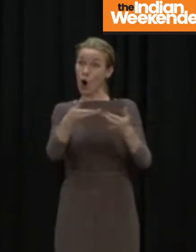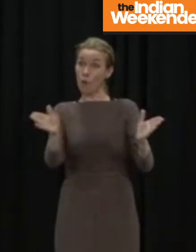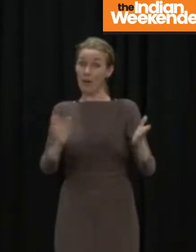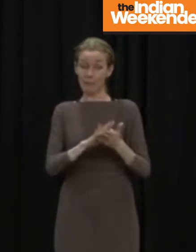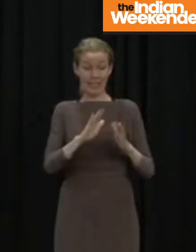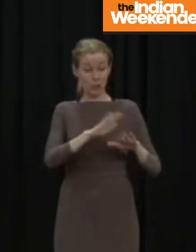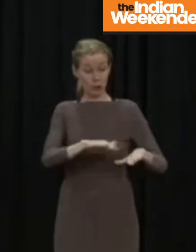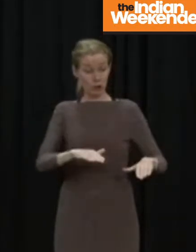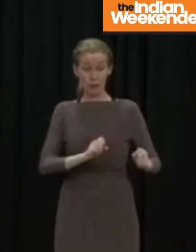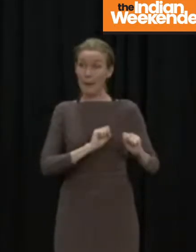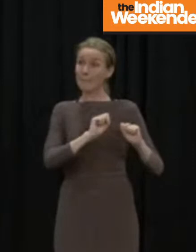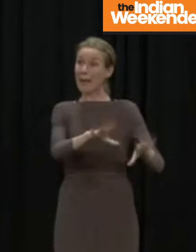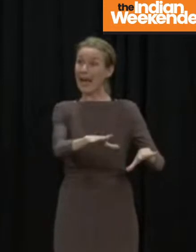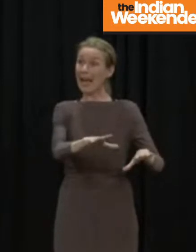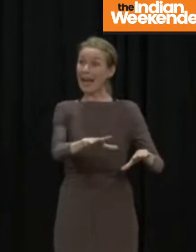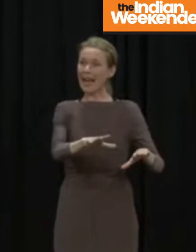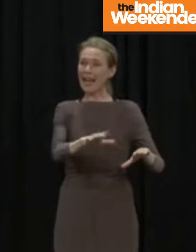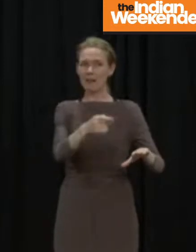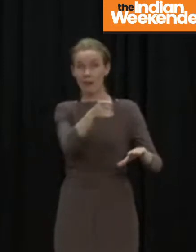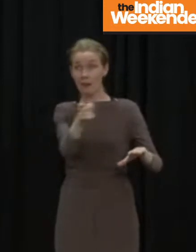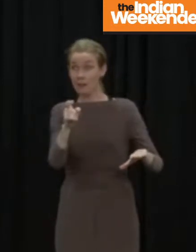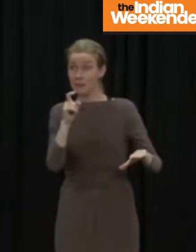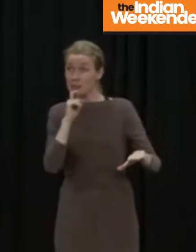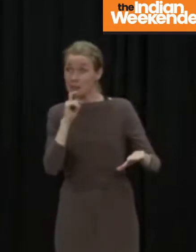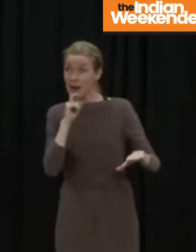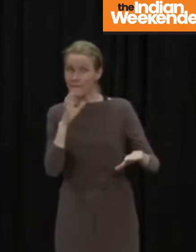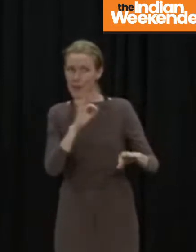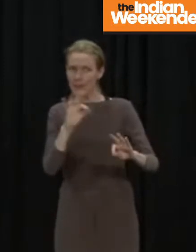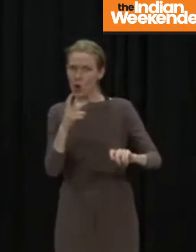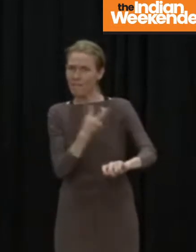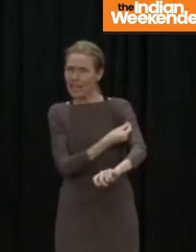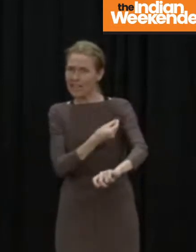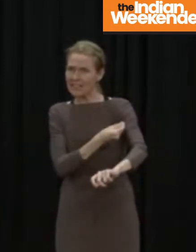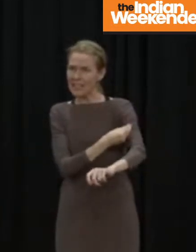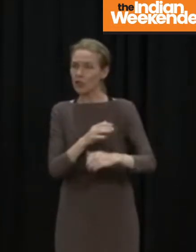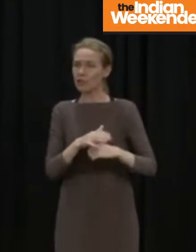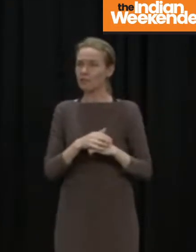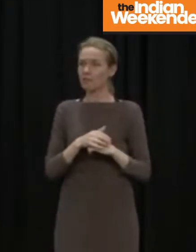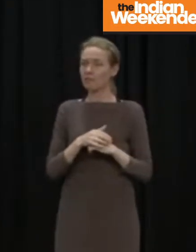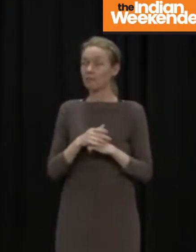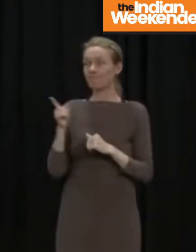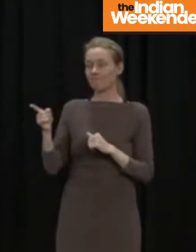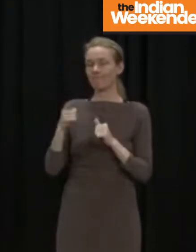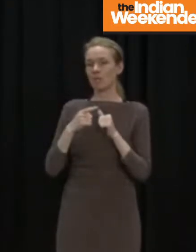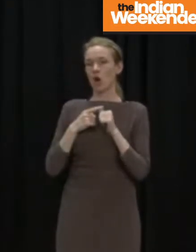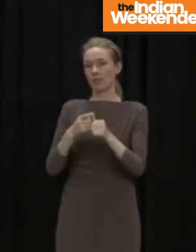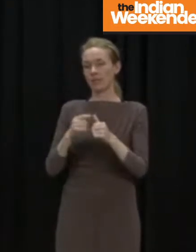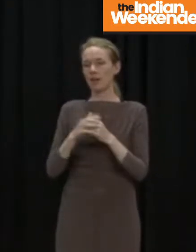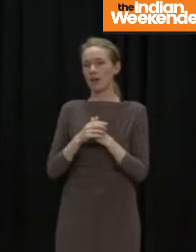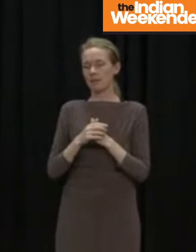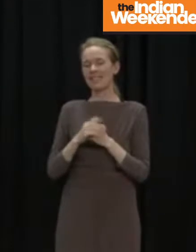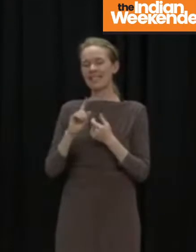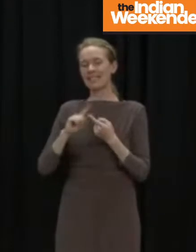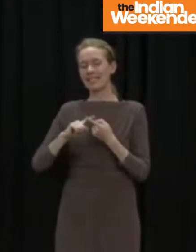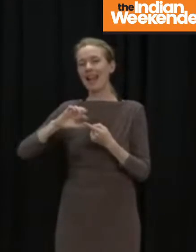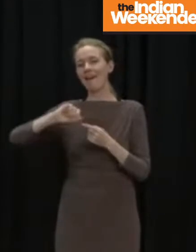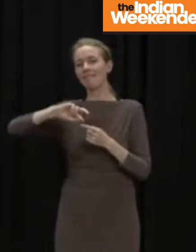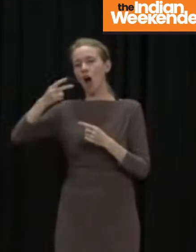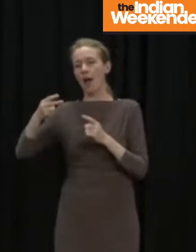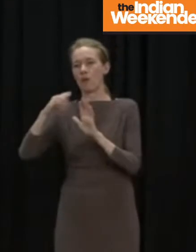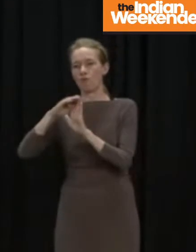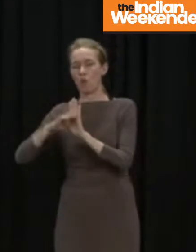vaccination of the teaching staff? There are other protective measures in place. So for the level 3 areas where ECE is